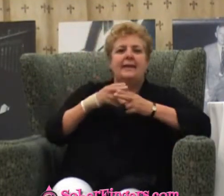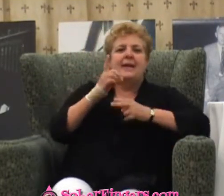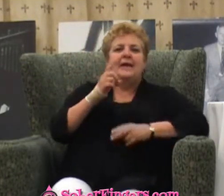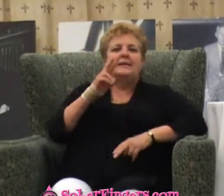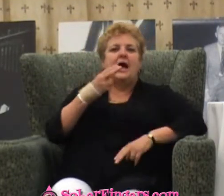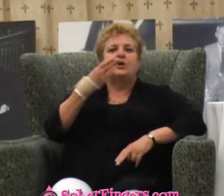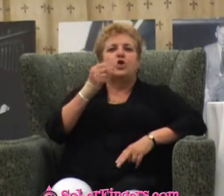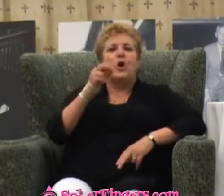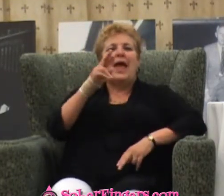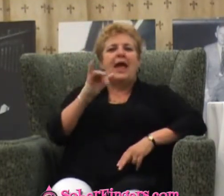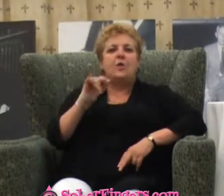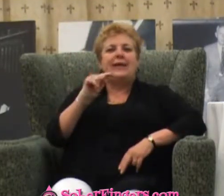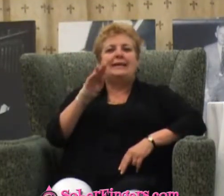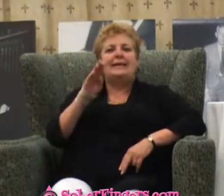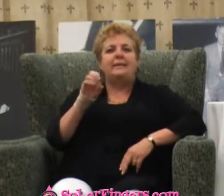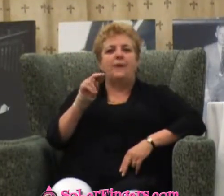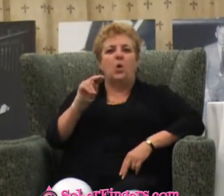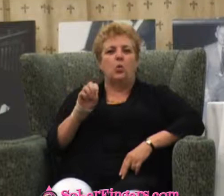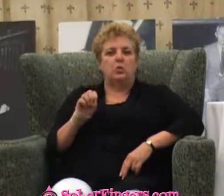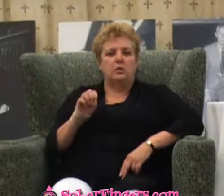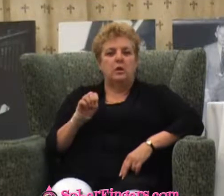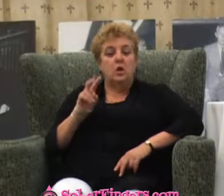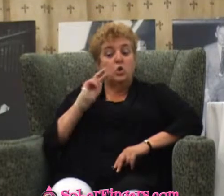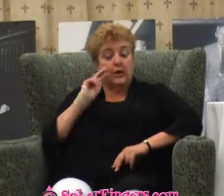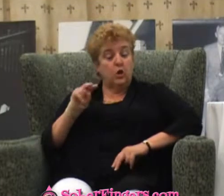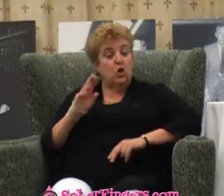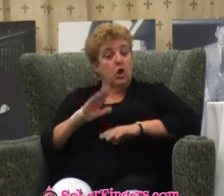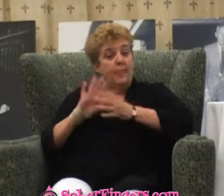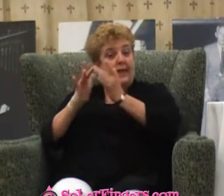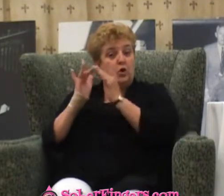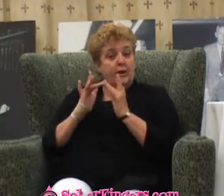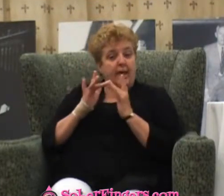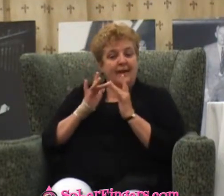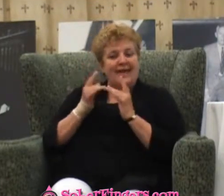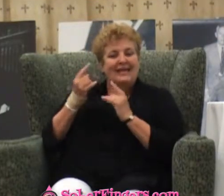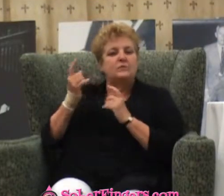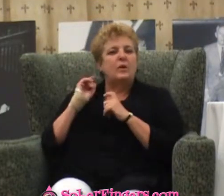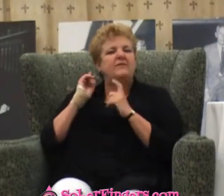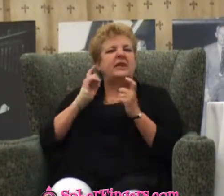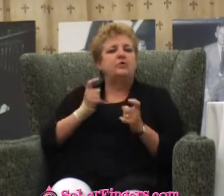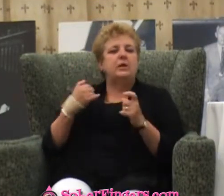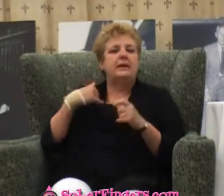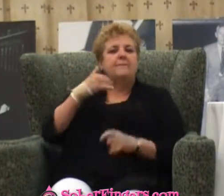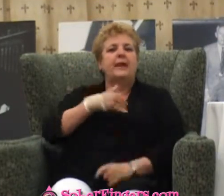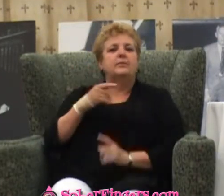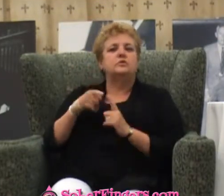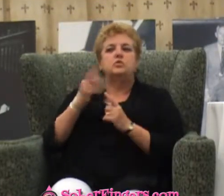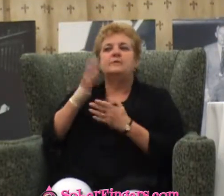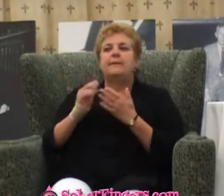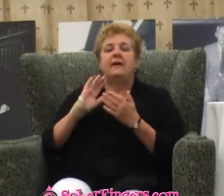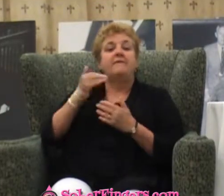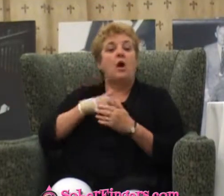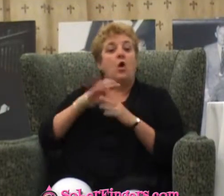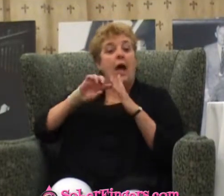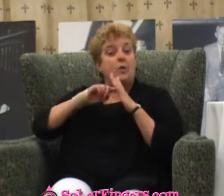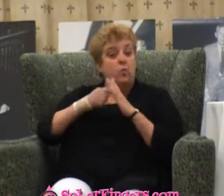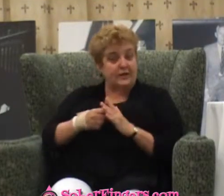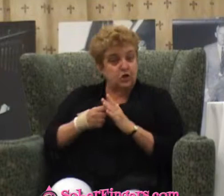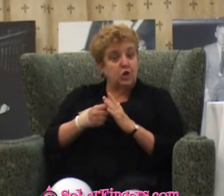on the internet. It's not an outside issue. In fact, he's one of the contributing members to some of our original literature. And Tiebout talks